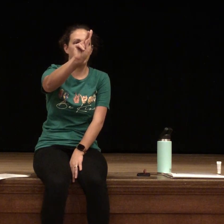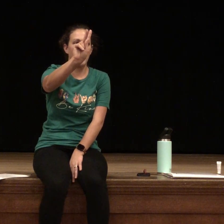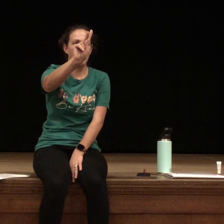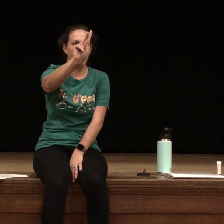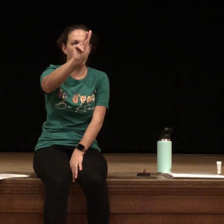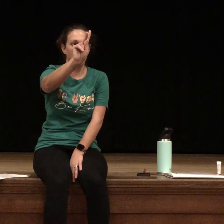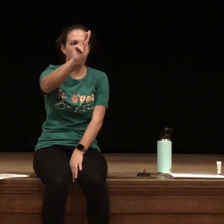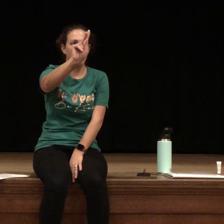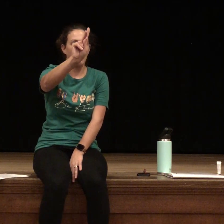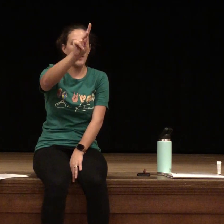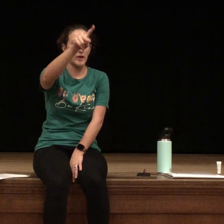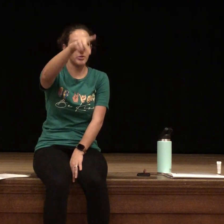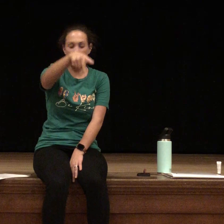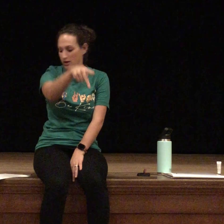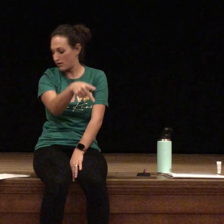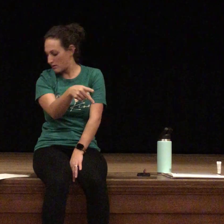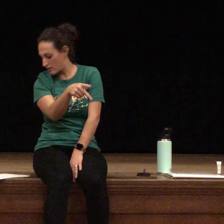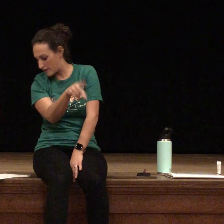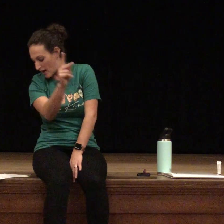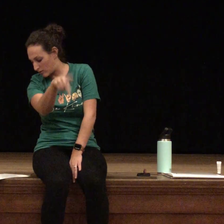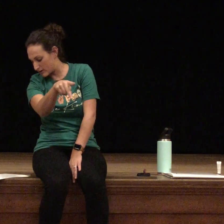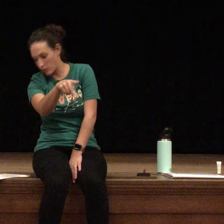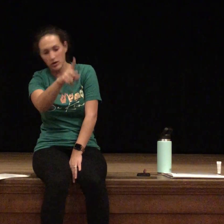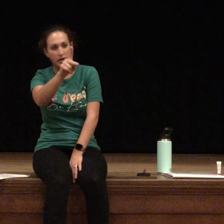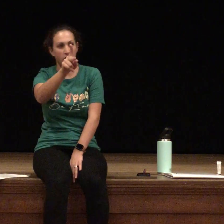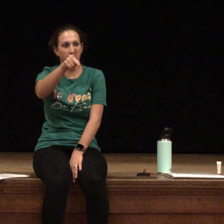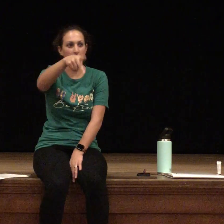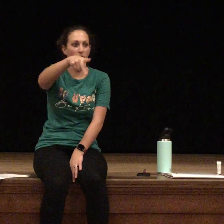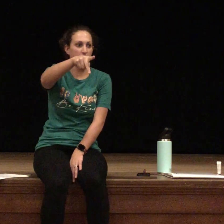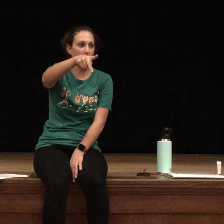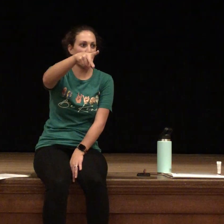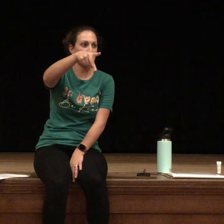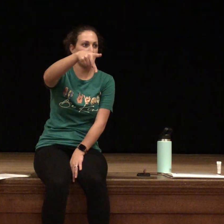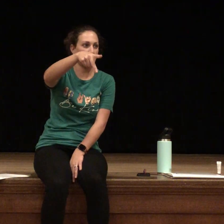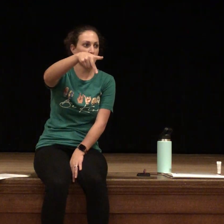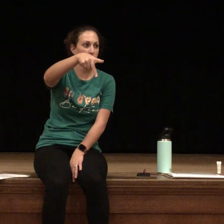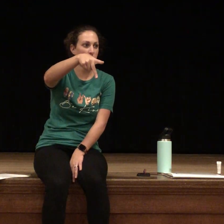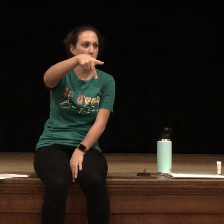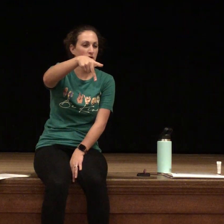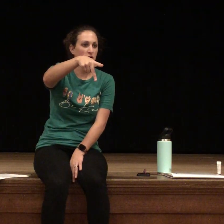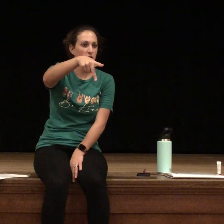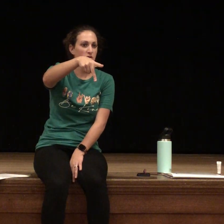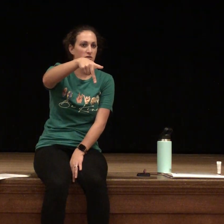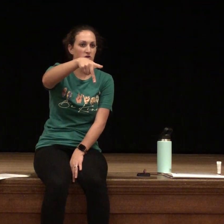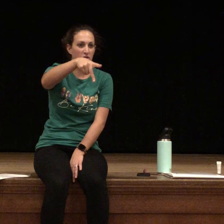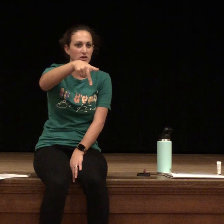that knuckle. And then P, that one is more clear that that thumb is on that knuckle. So they look